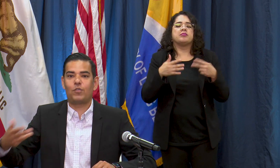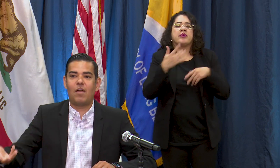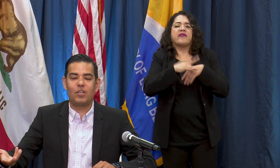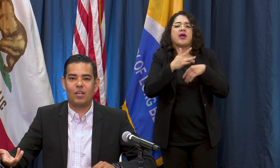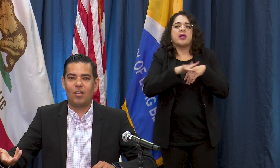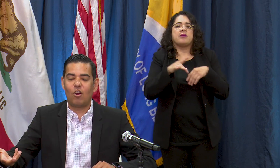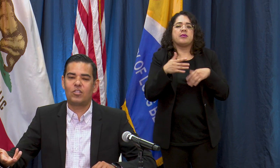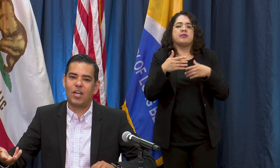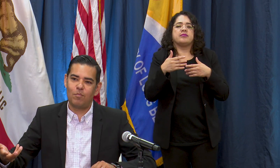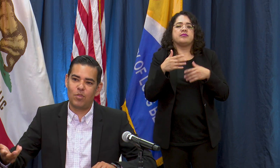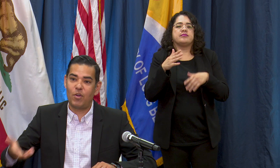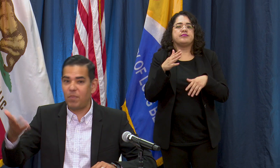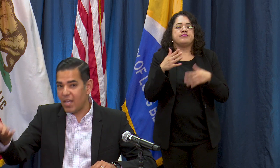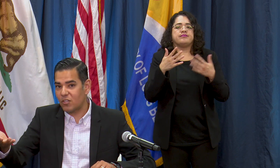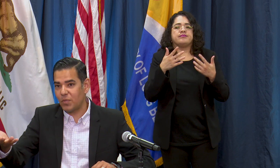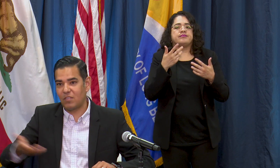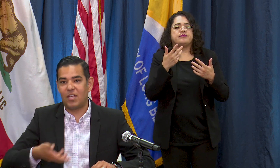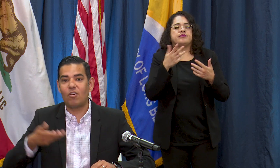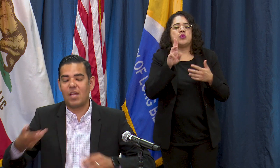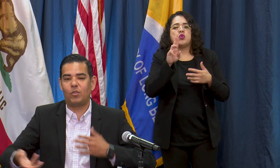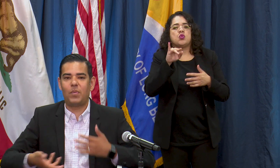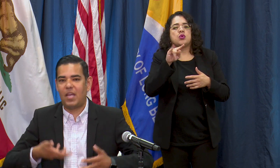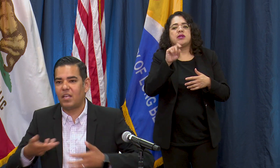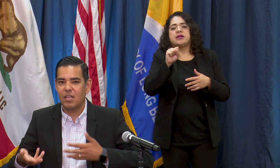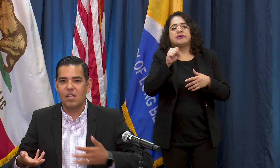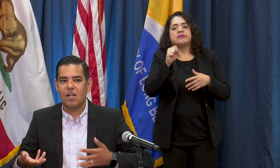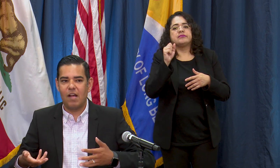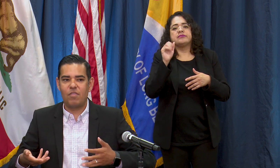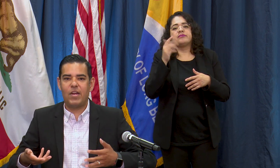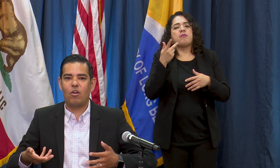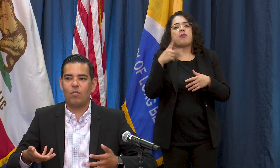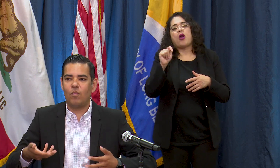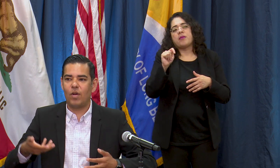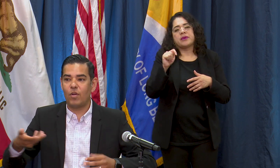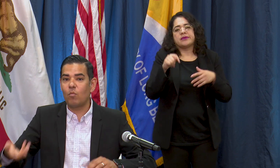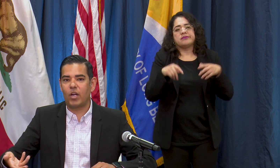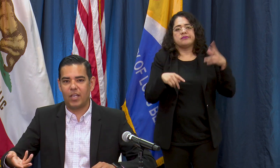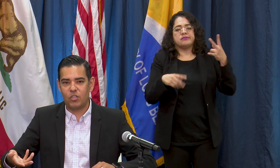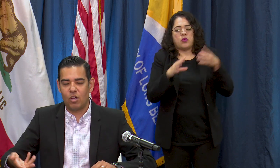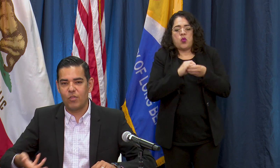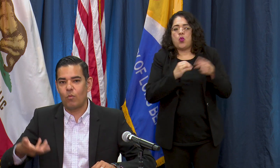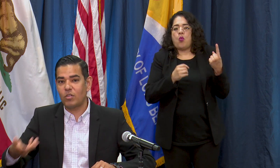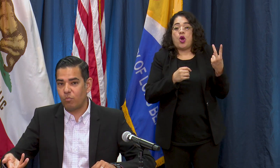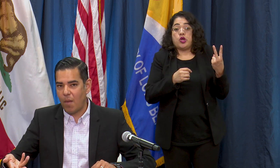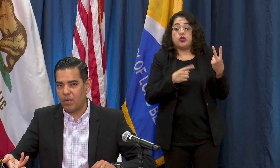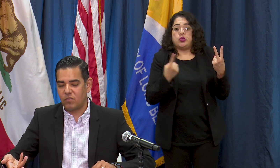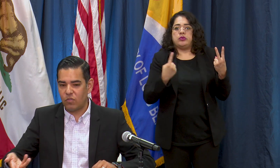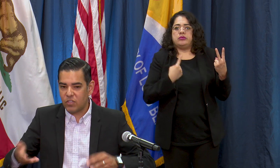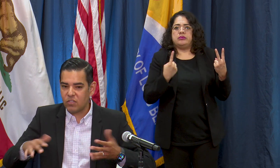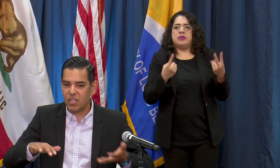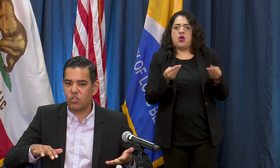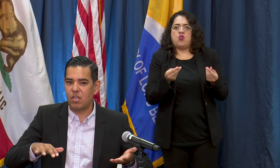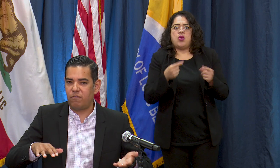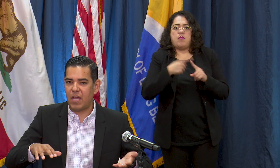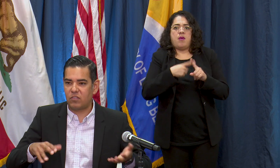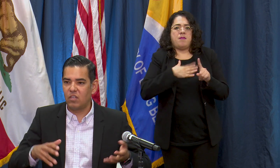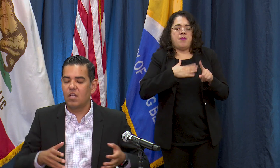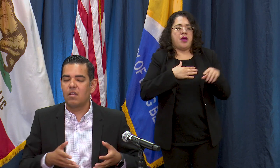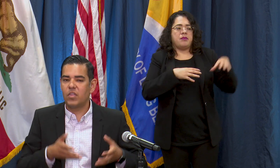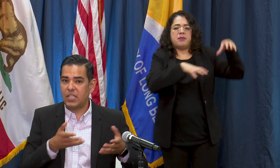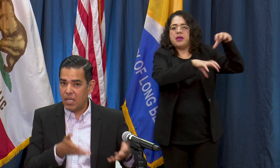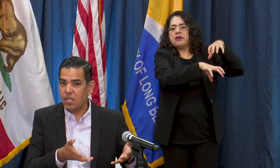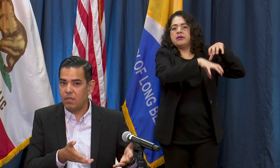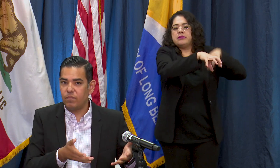they're also having a hard time with their banks because they're not able to pay their mortgage on their rental properties. So this is an issue that